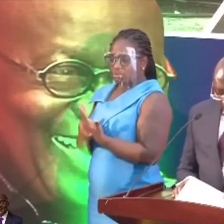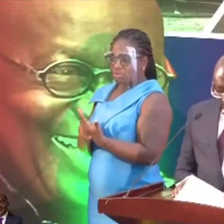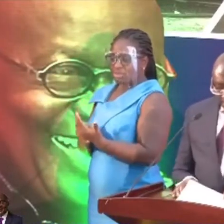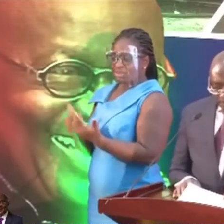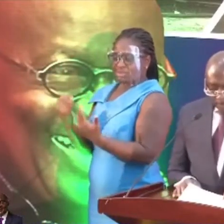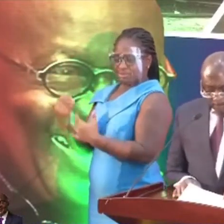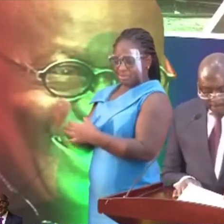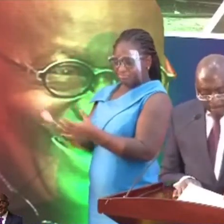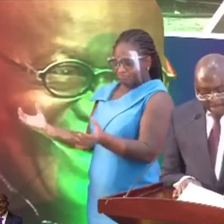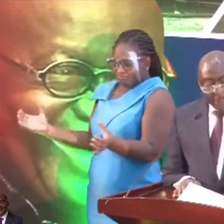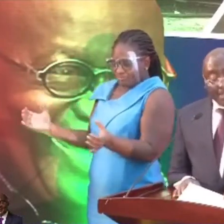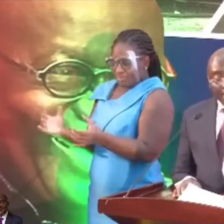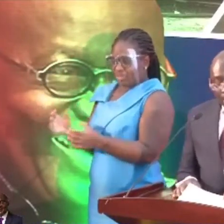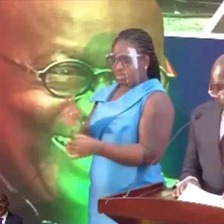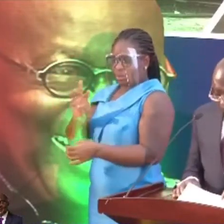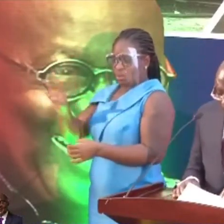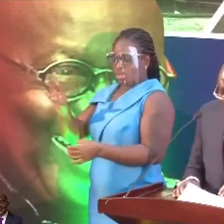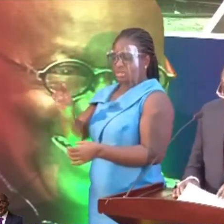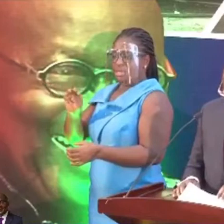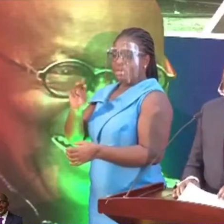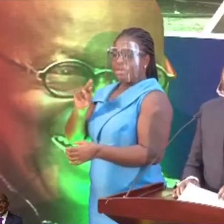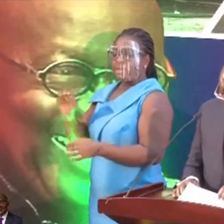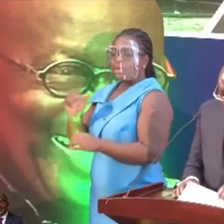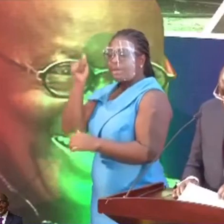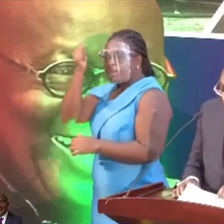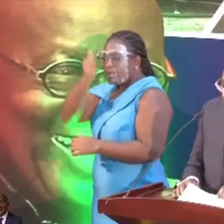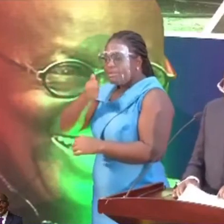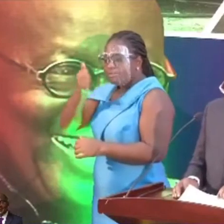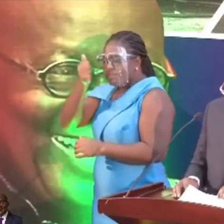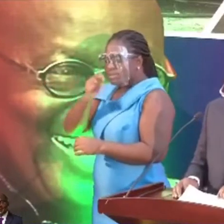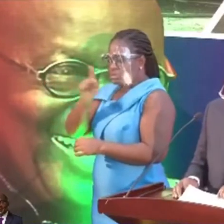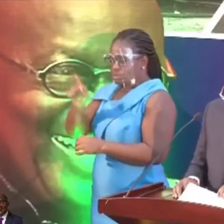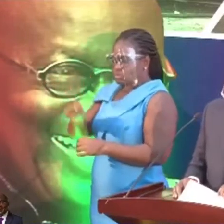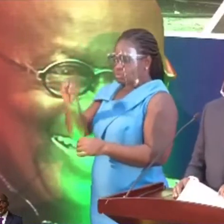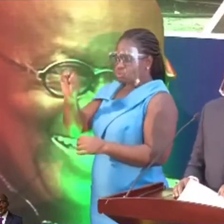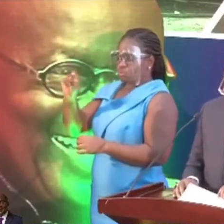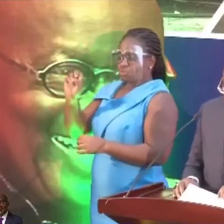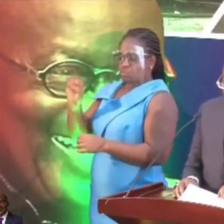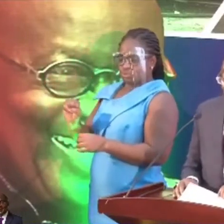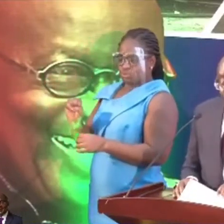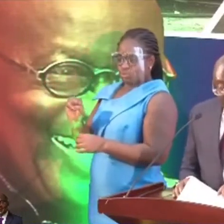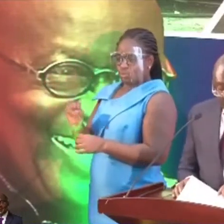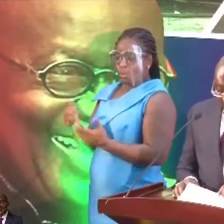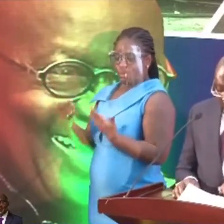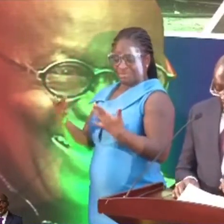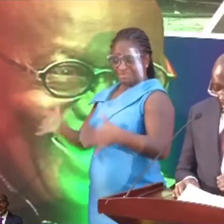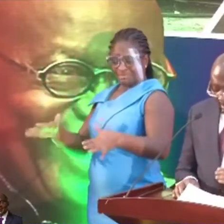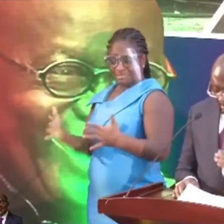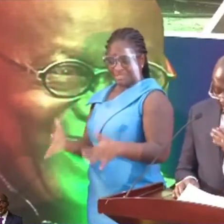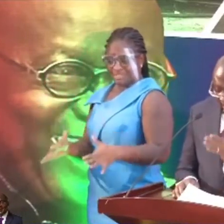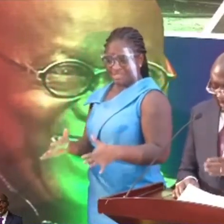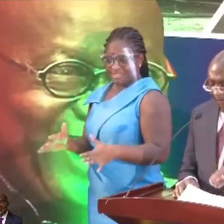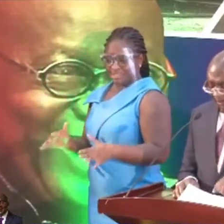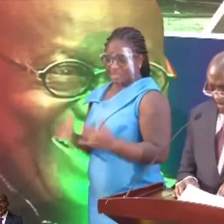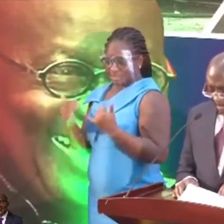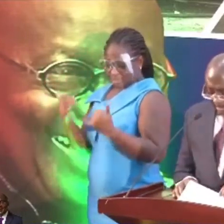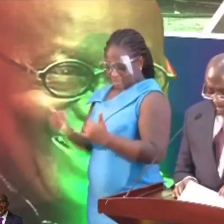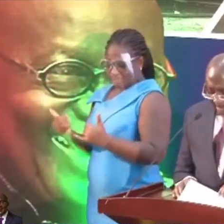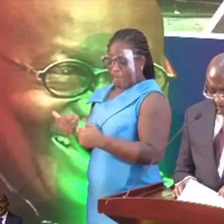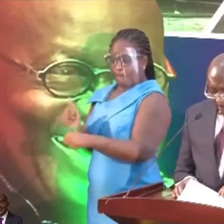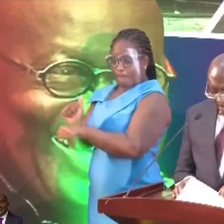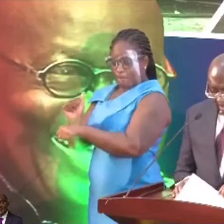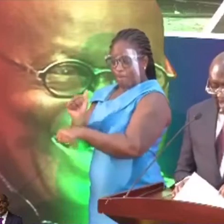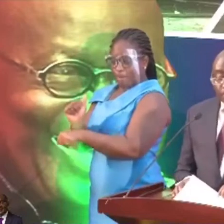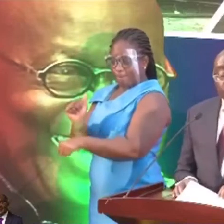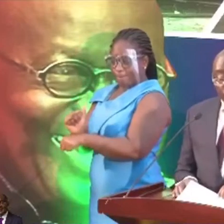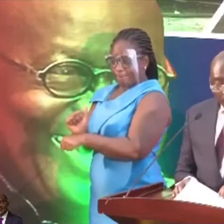component of the West African Power Pool Interzonal Transmission Hub Project, was completed, and it's currently facilitating